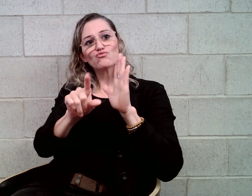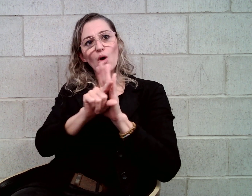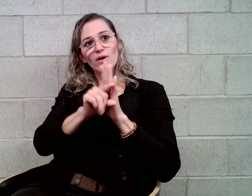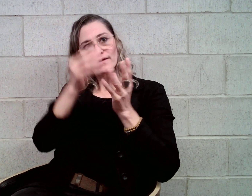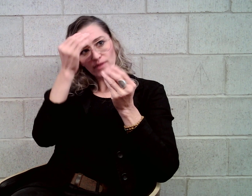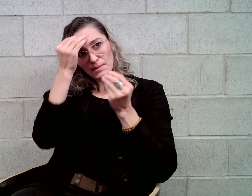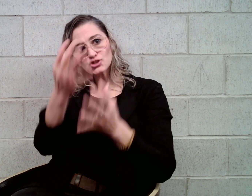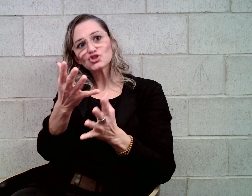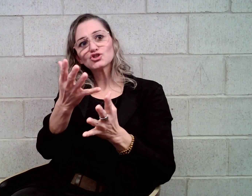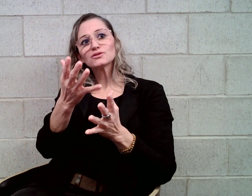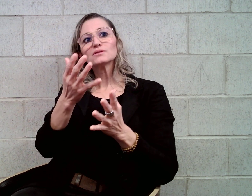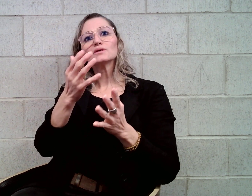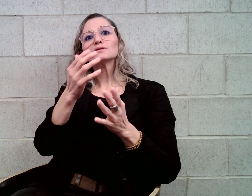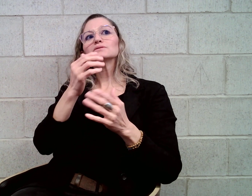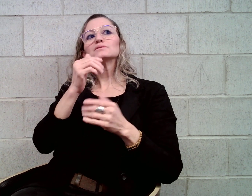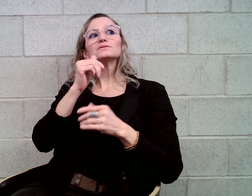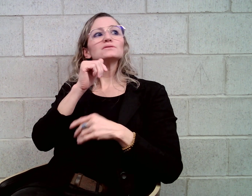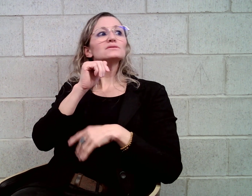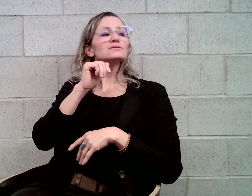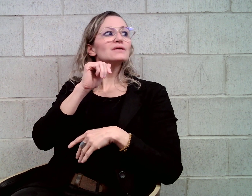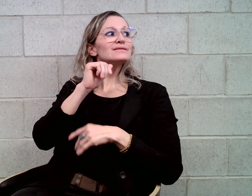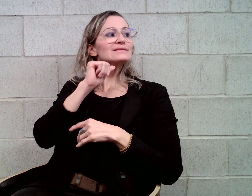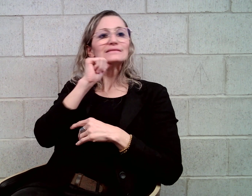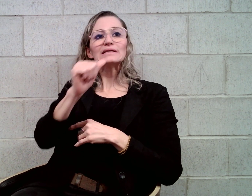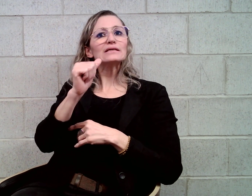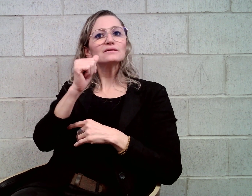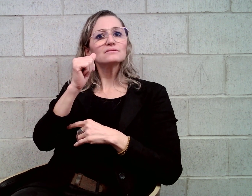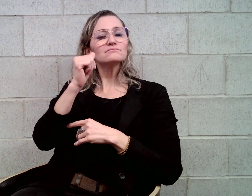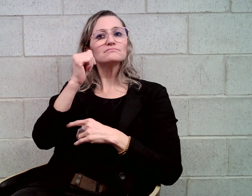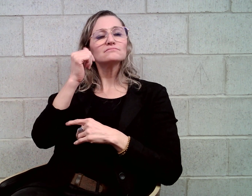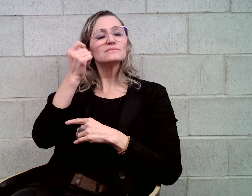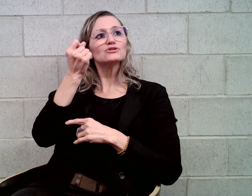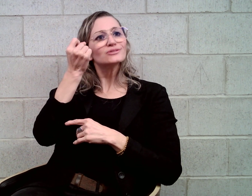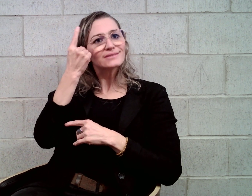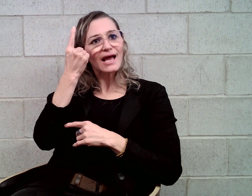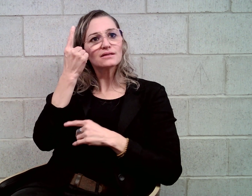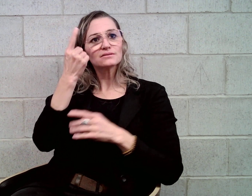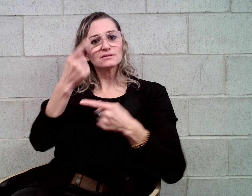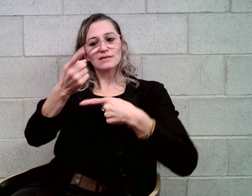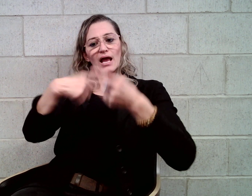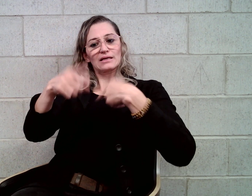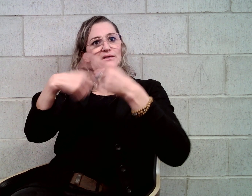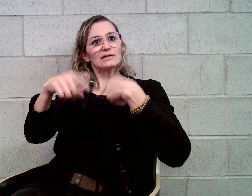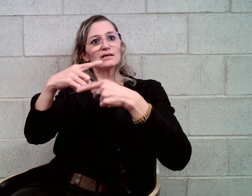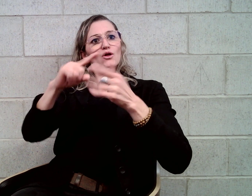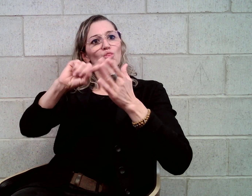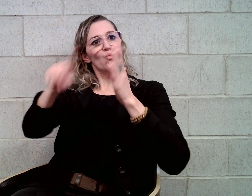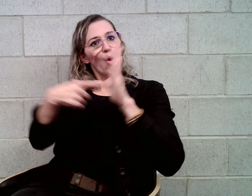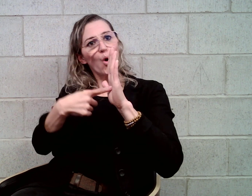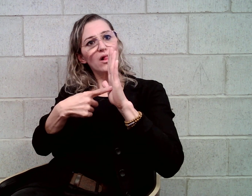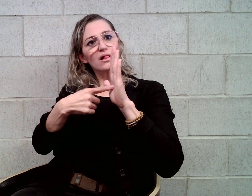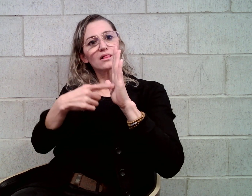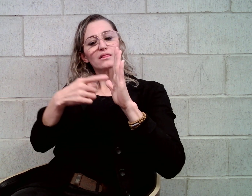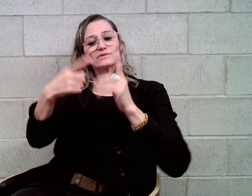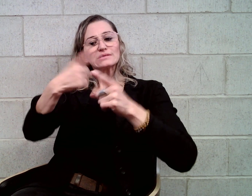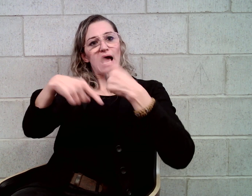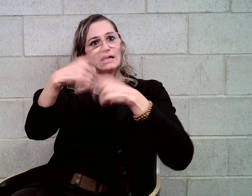the foundation, the background information, didn't really, I think, understand the role